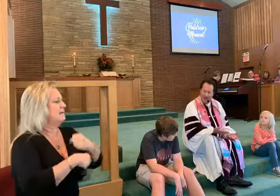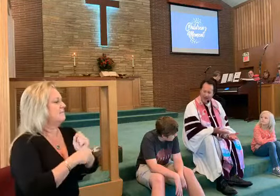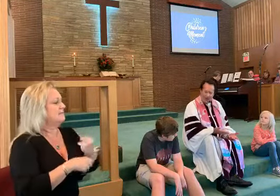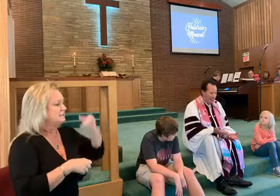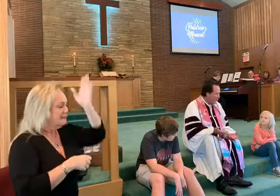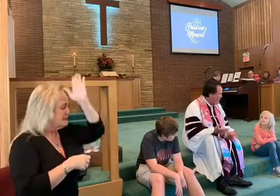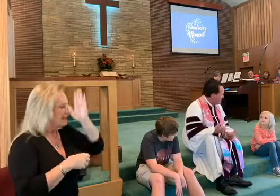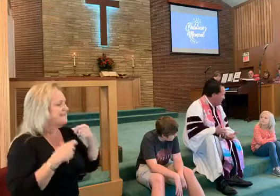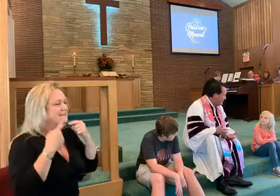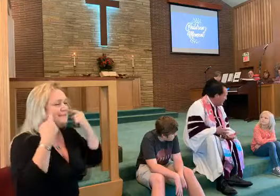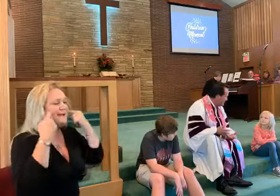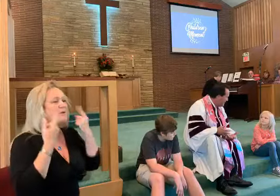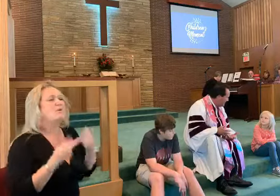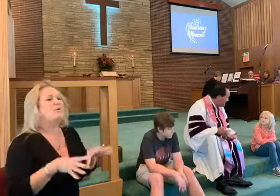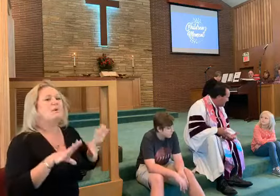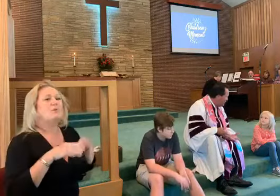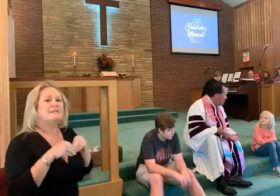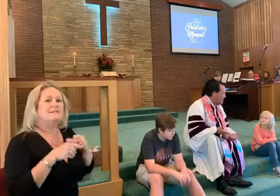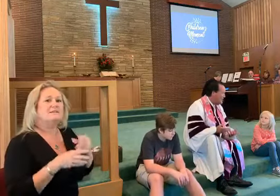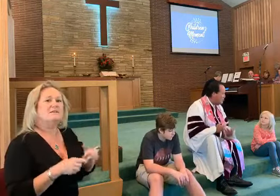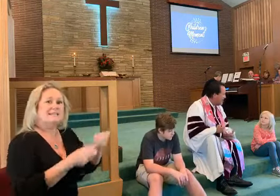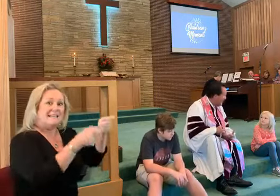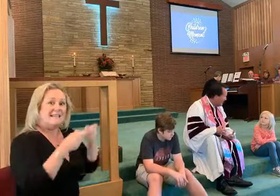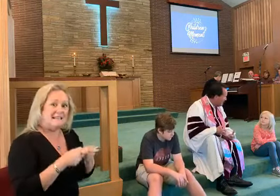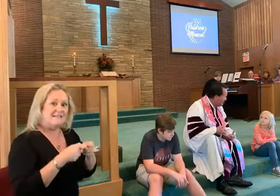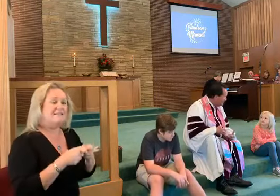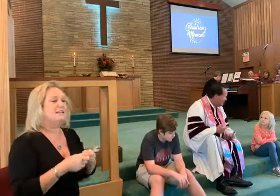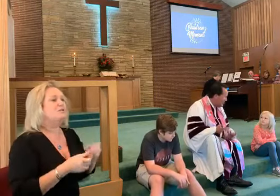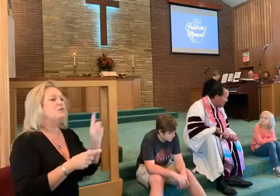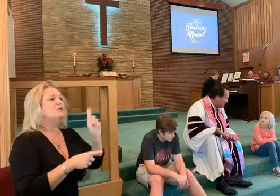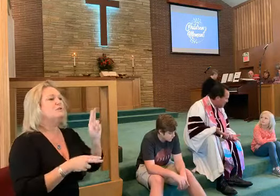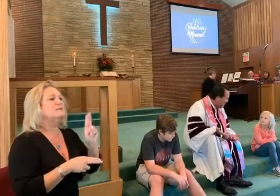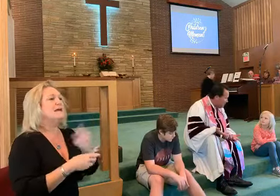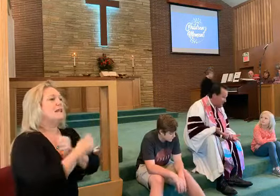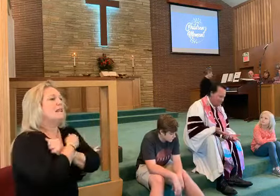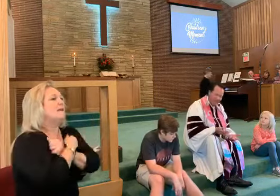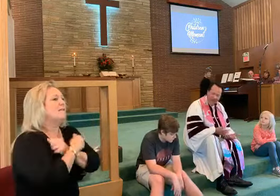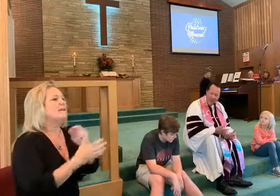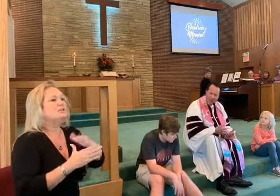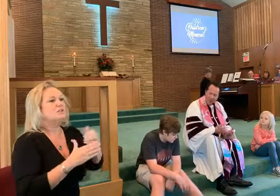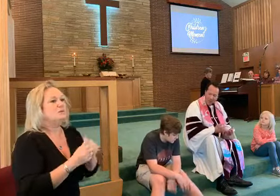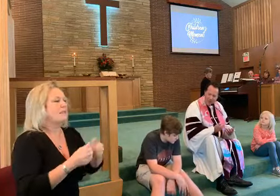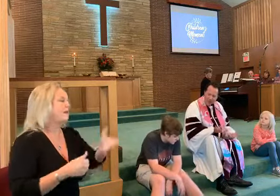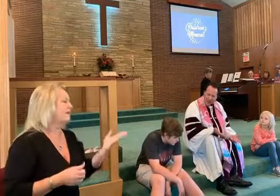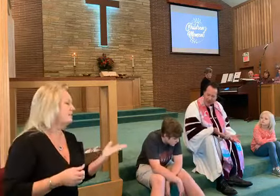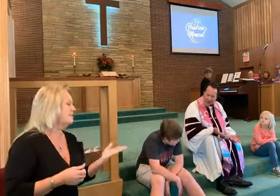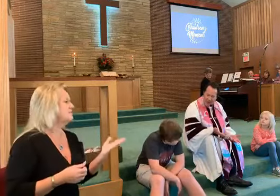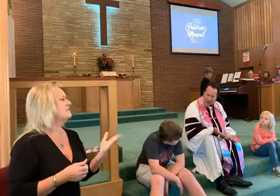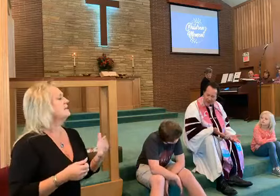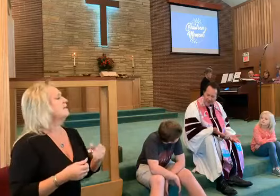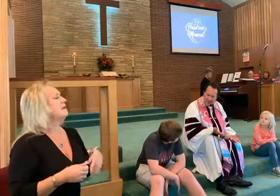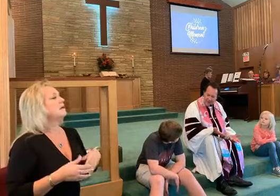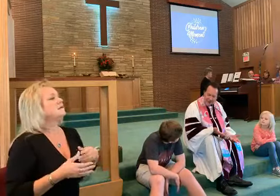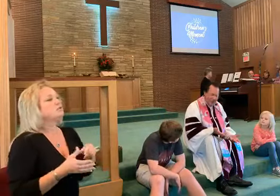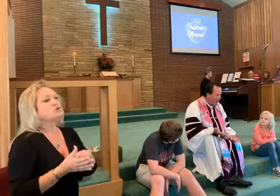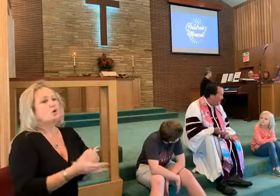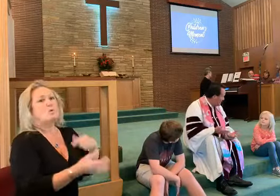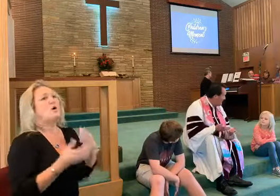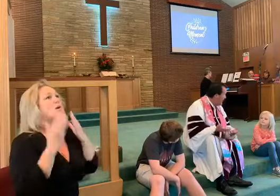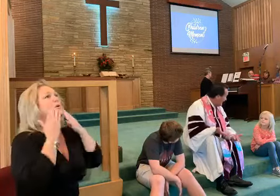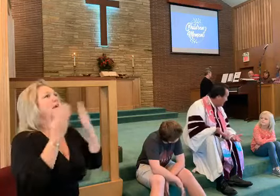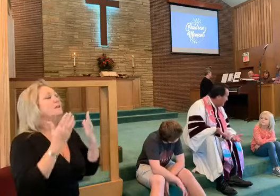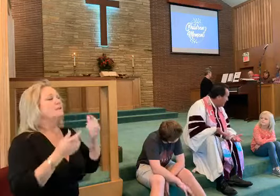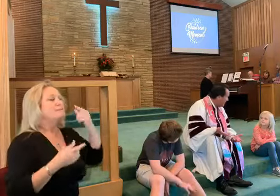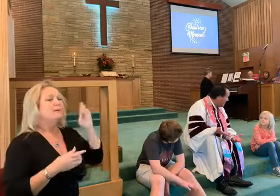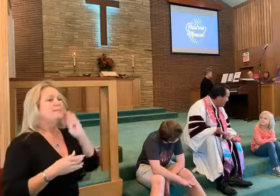smile when we receive those gifts, when we use that love and share it with others, and when we show our gratitude by